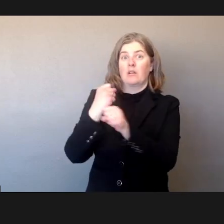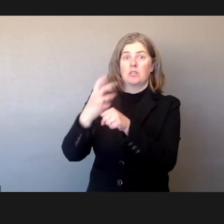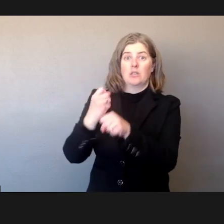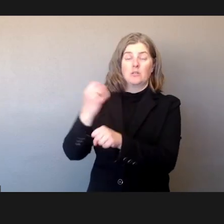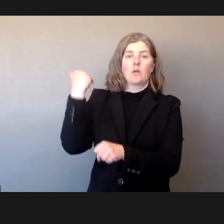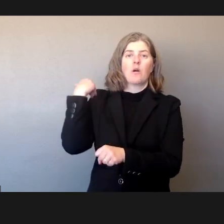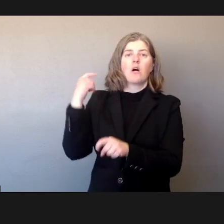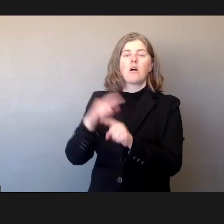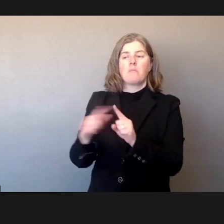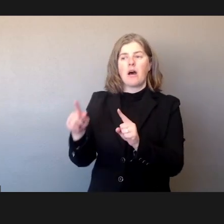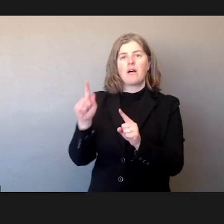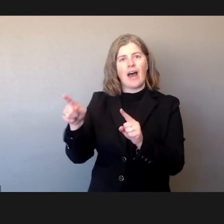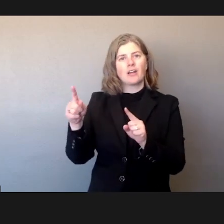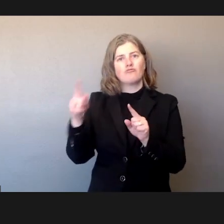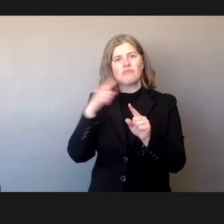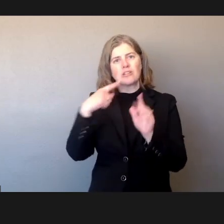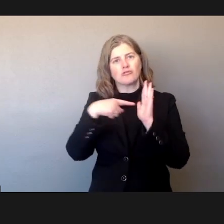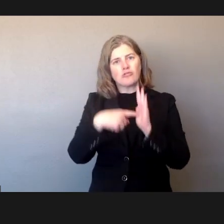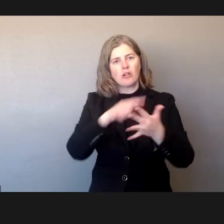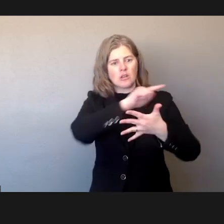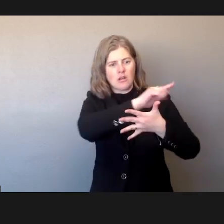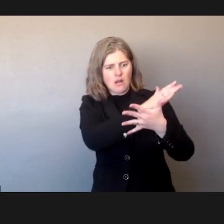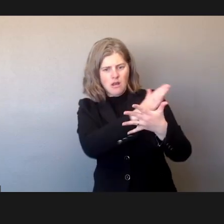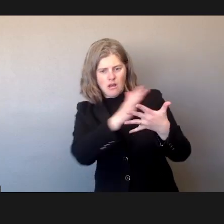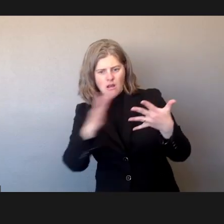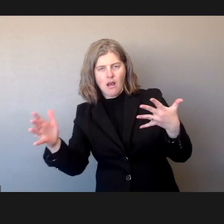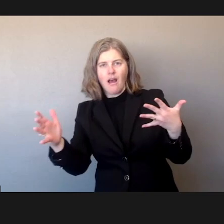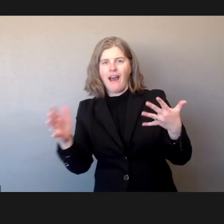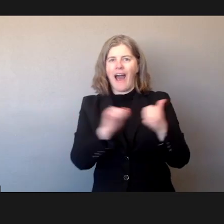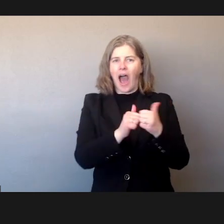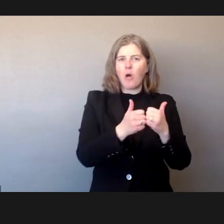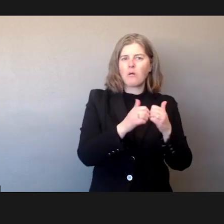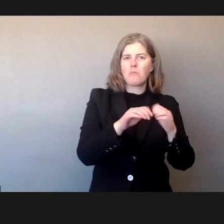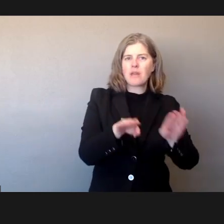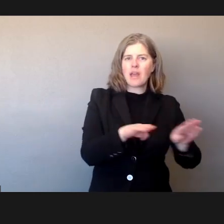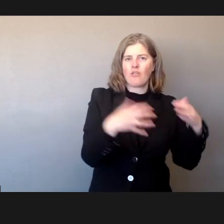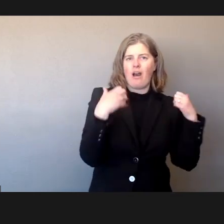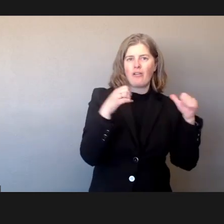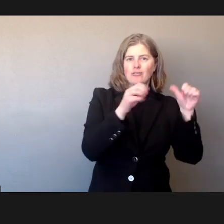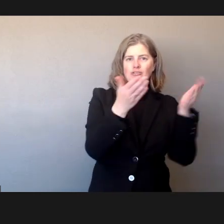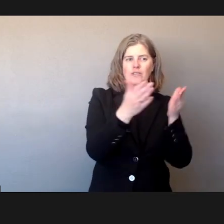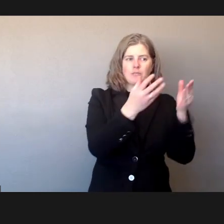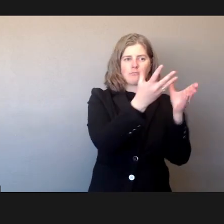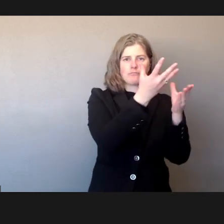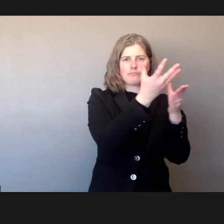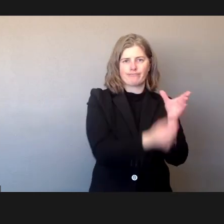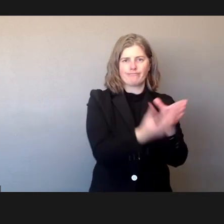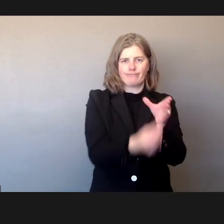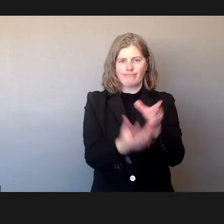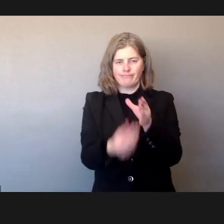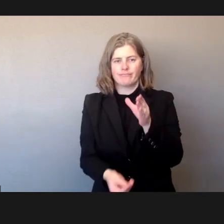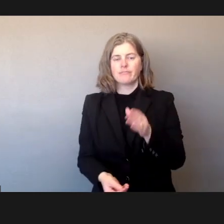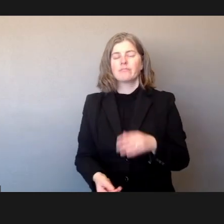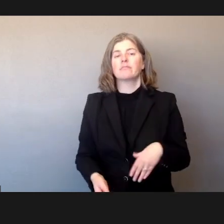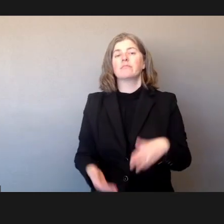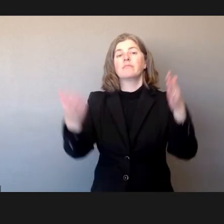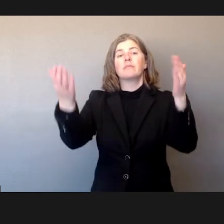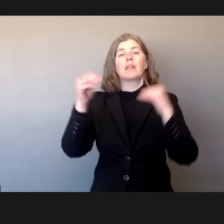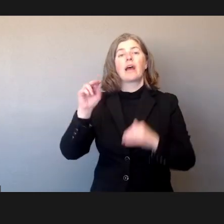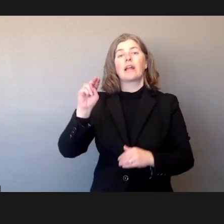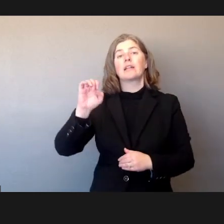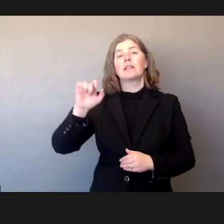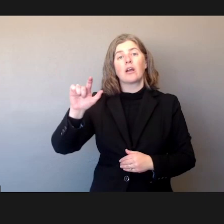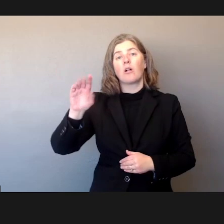it really chronicles the loss of behavioral health services in the state. But under the leadership of Neil Bowen, our